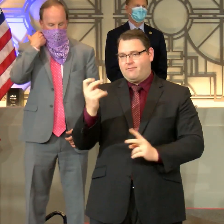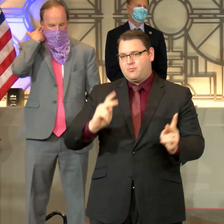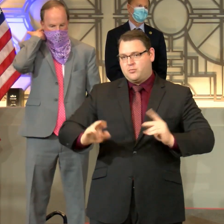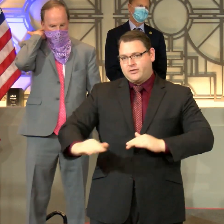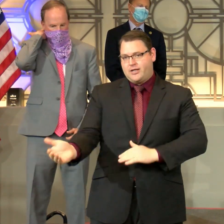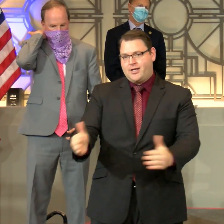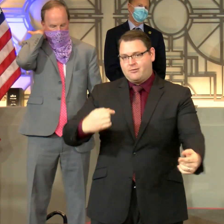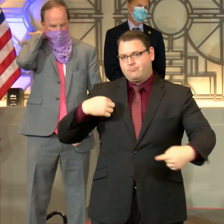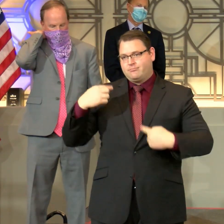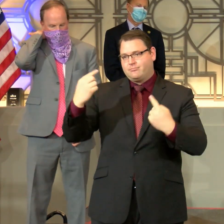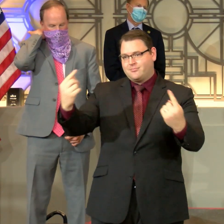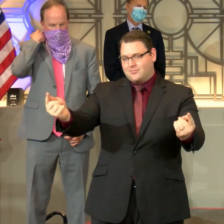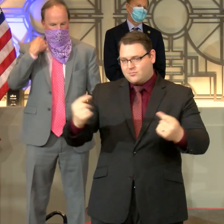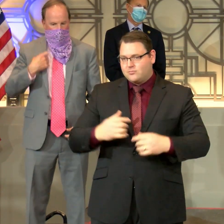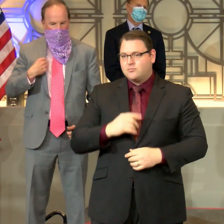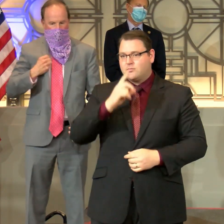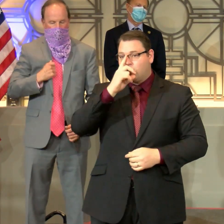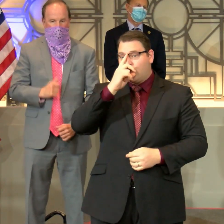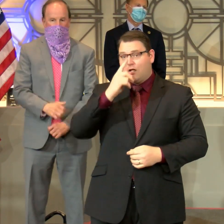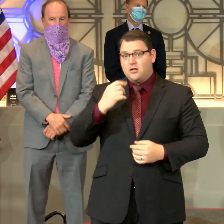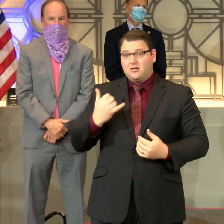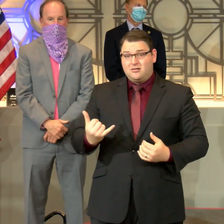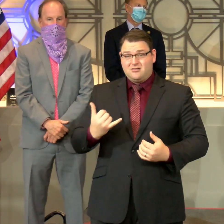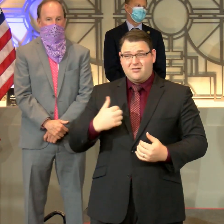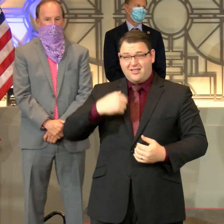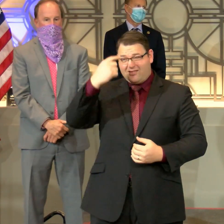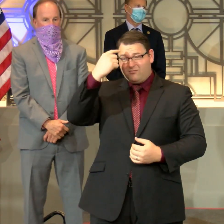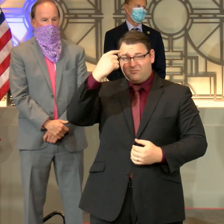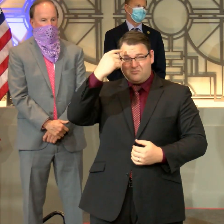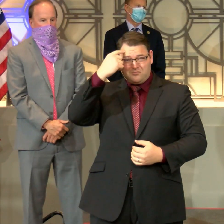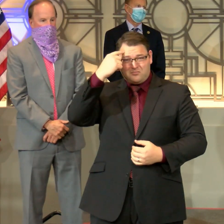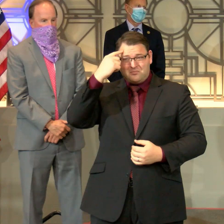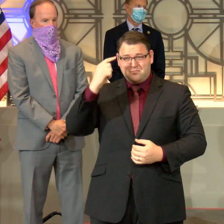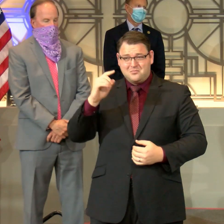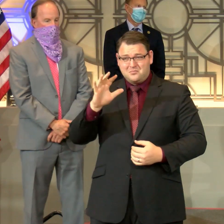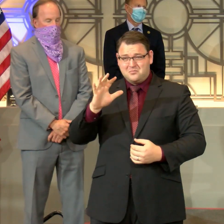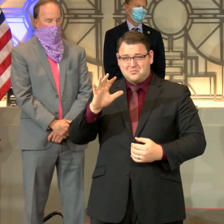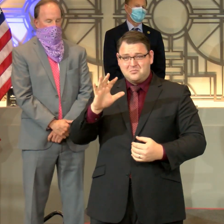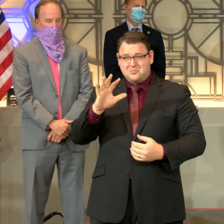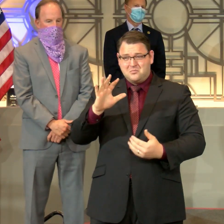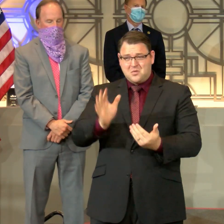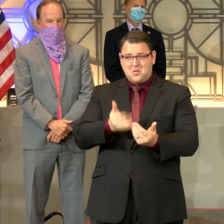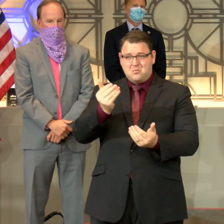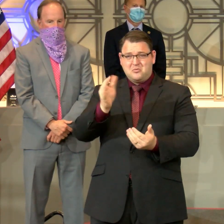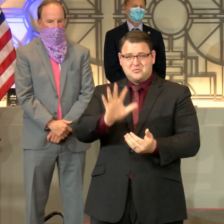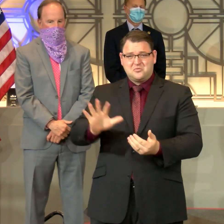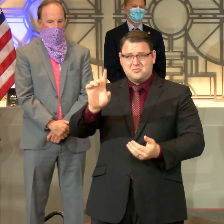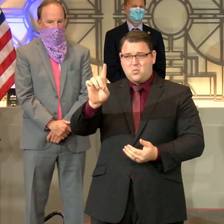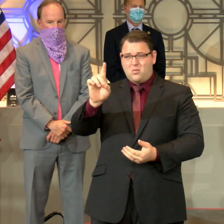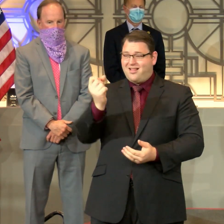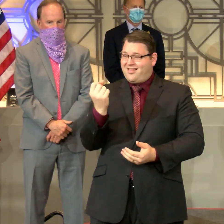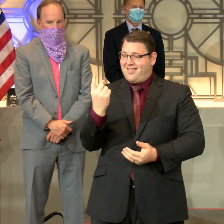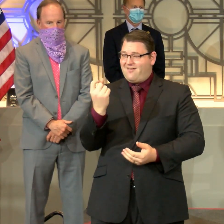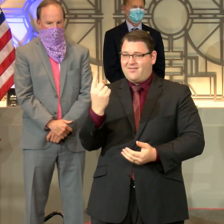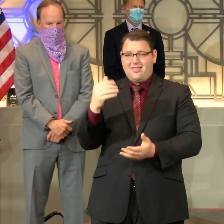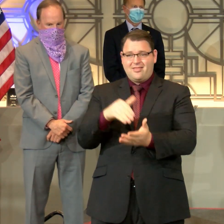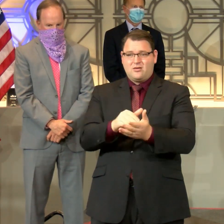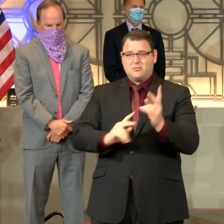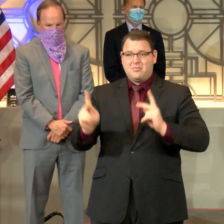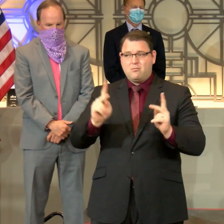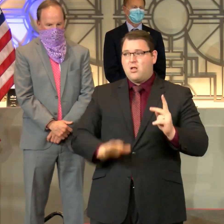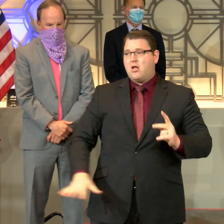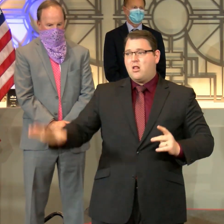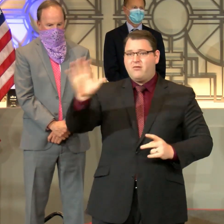context, I believe now we are close to 11,000 that are dead across the United States. Of